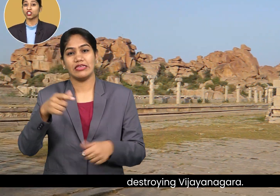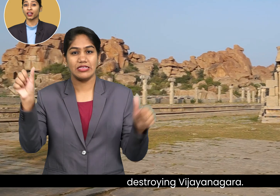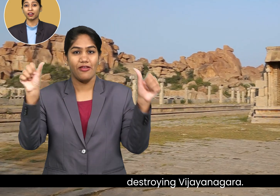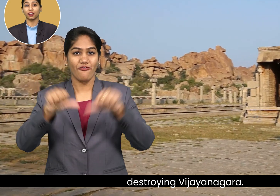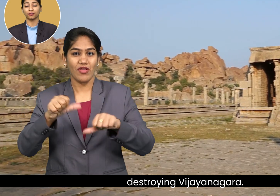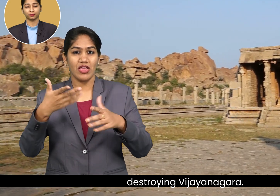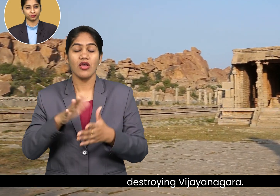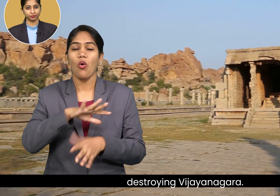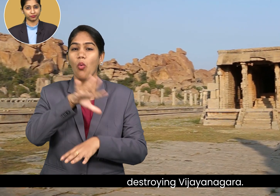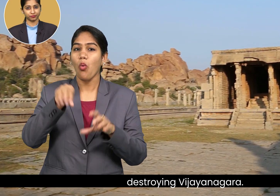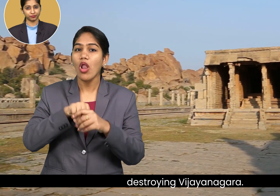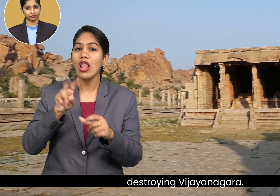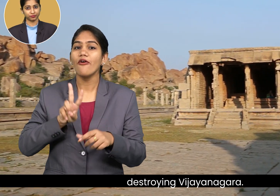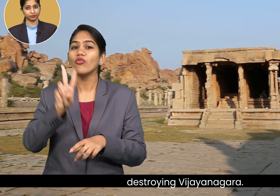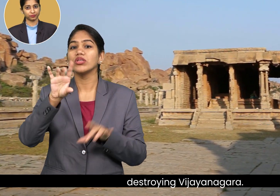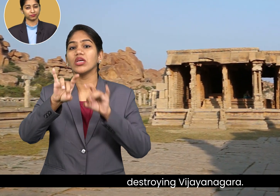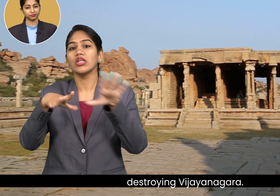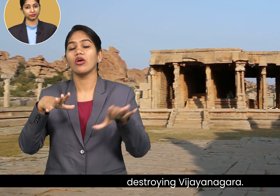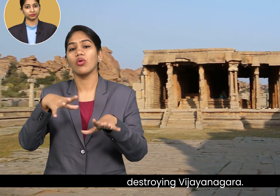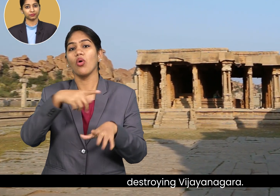destroying Vijayanagara.